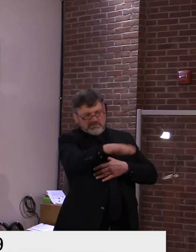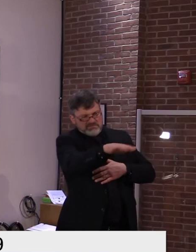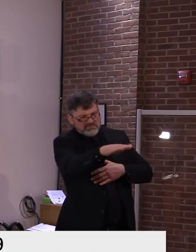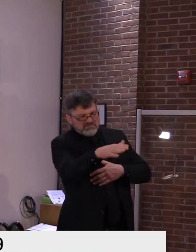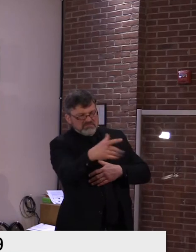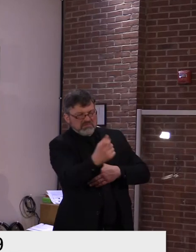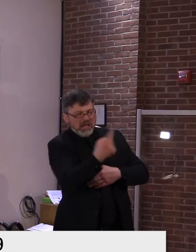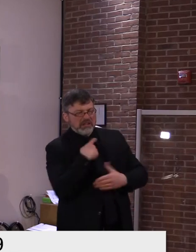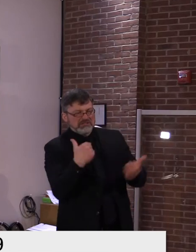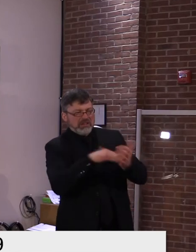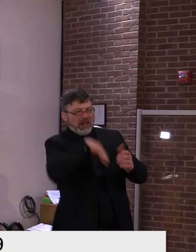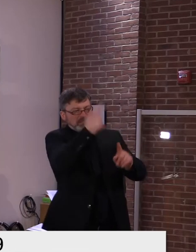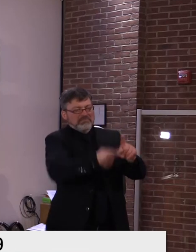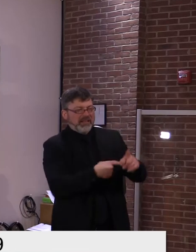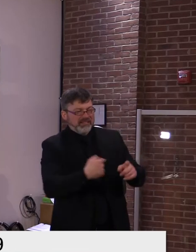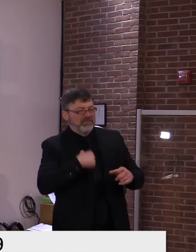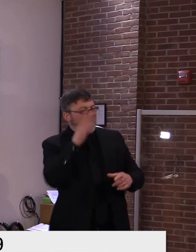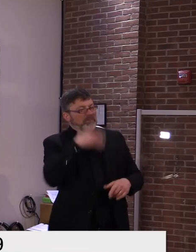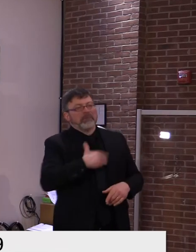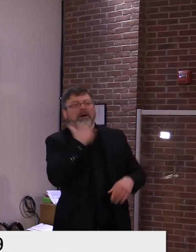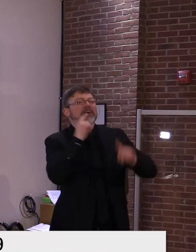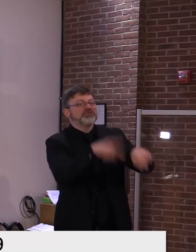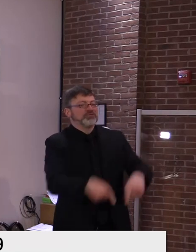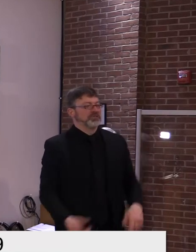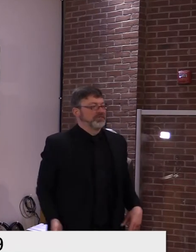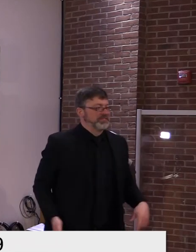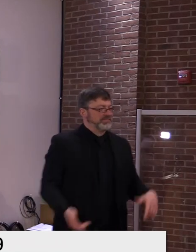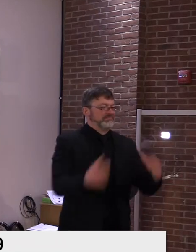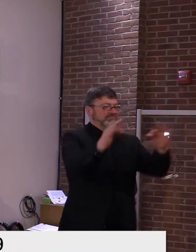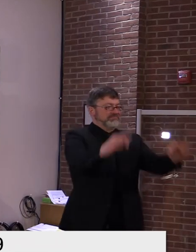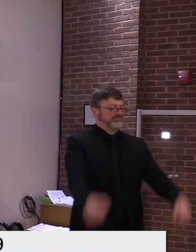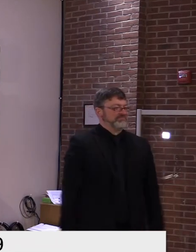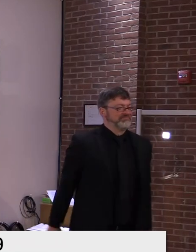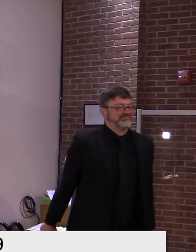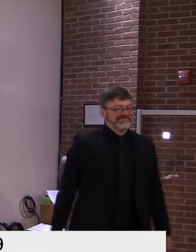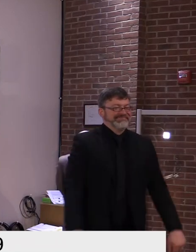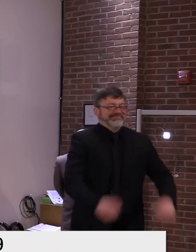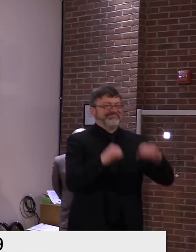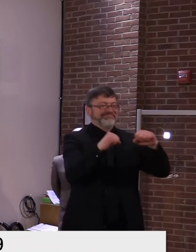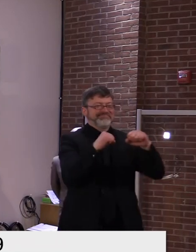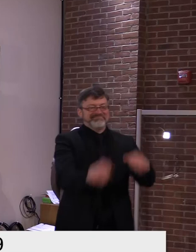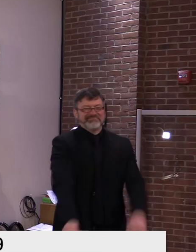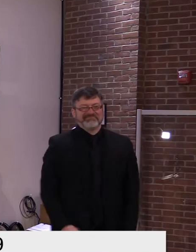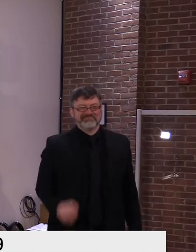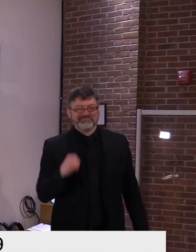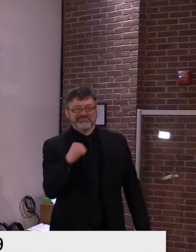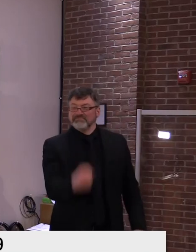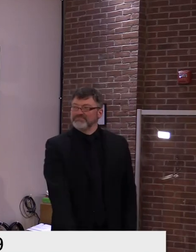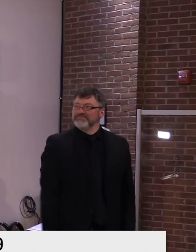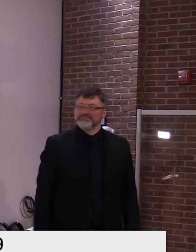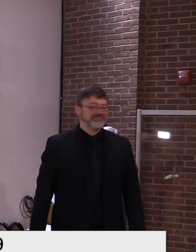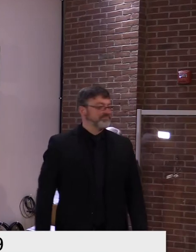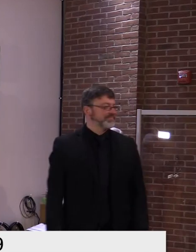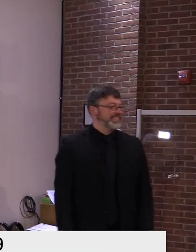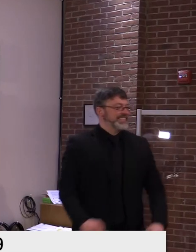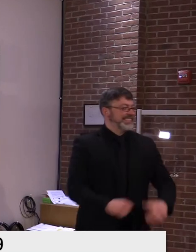these, and you'll get another answer, hopefully. It will have advanced slightly.